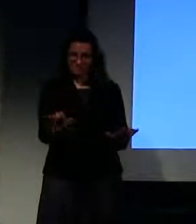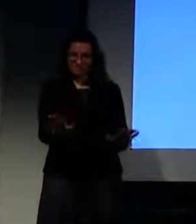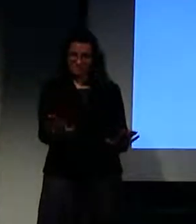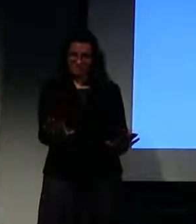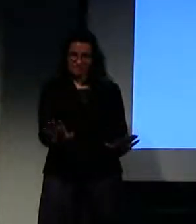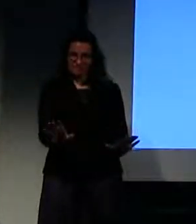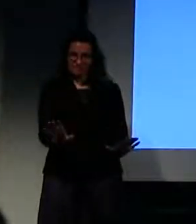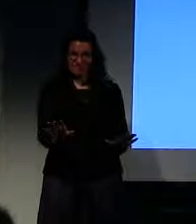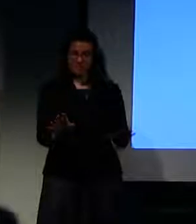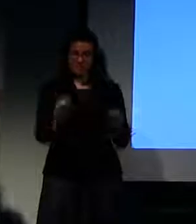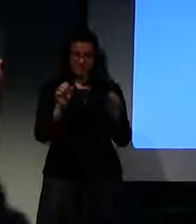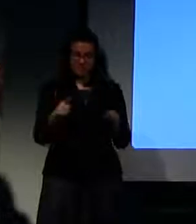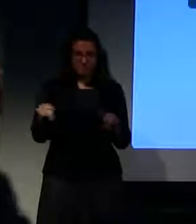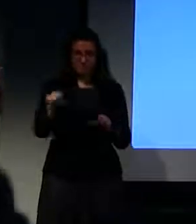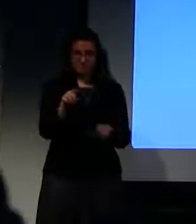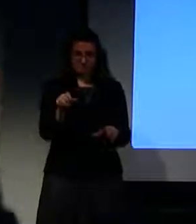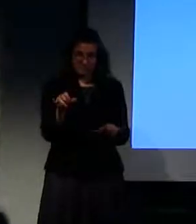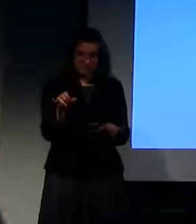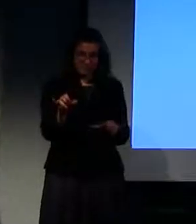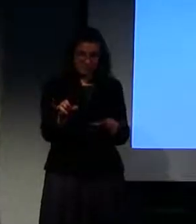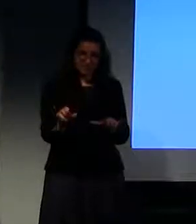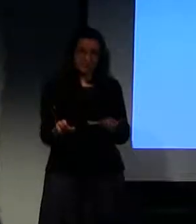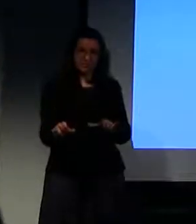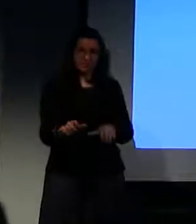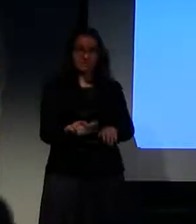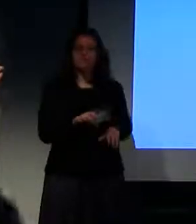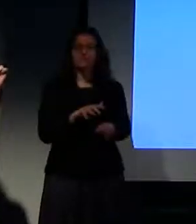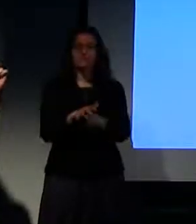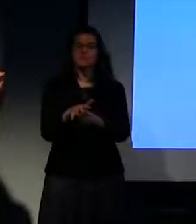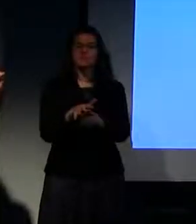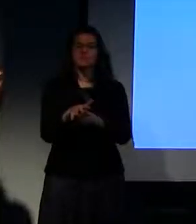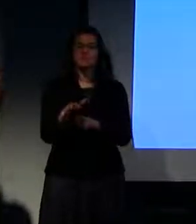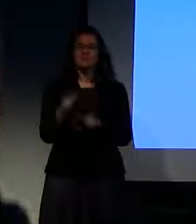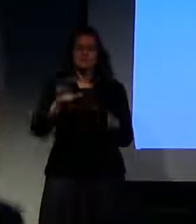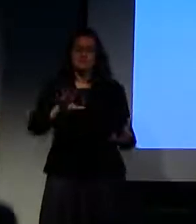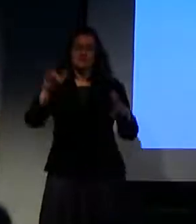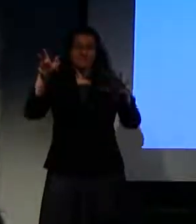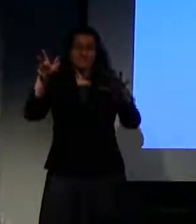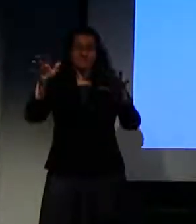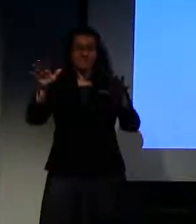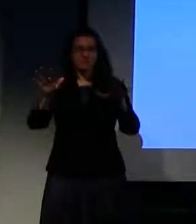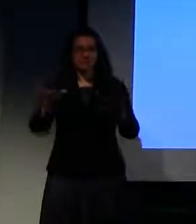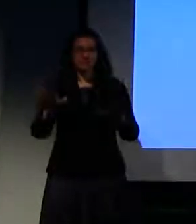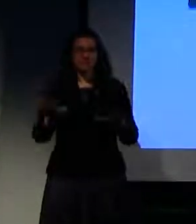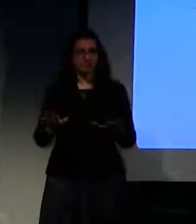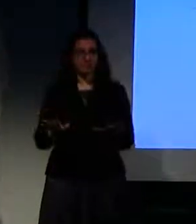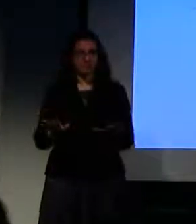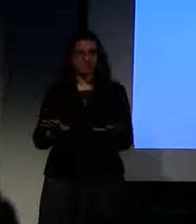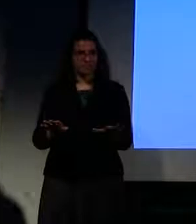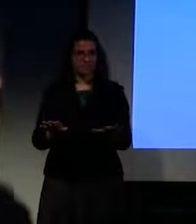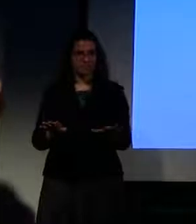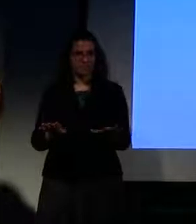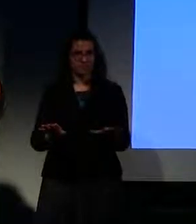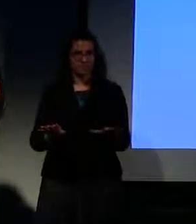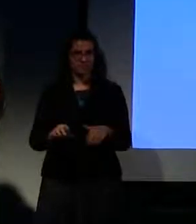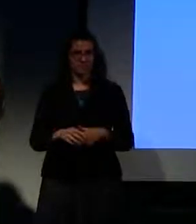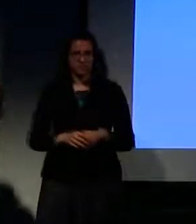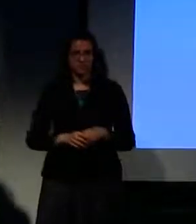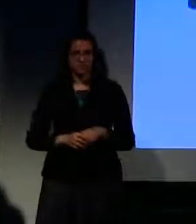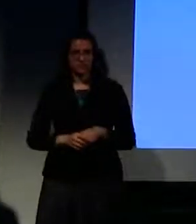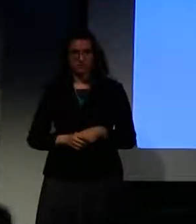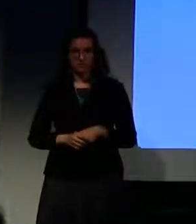there, You still long enough to classification, such, there, object, no,